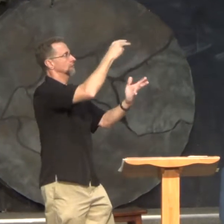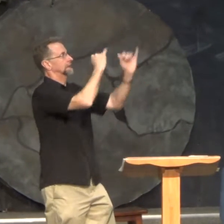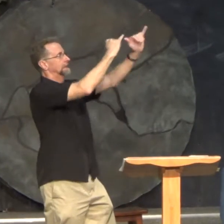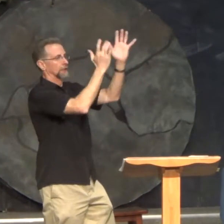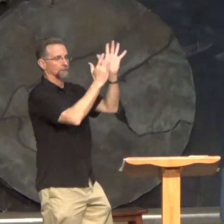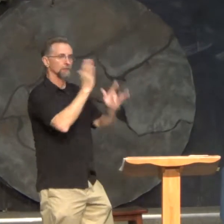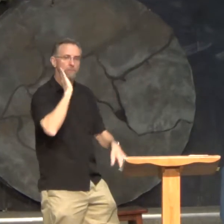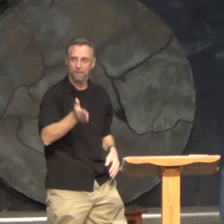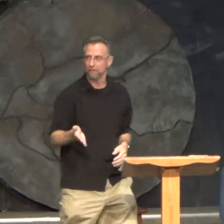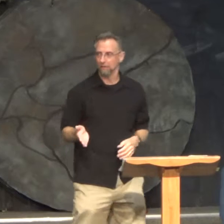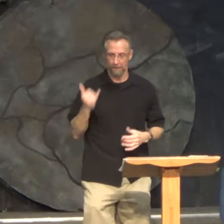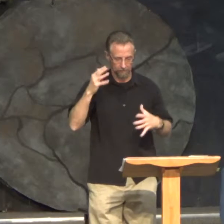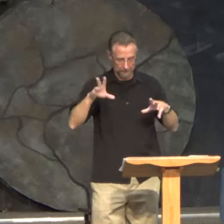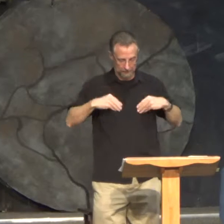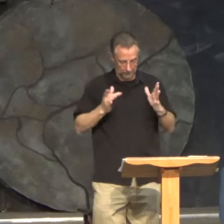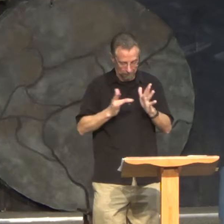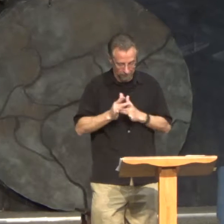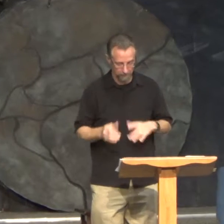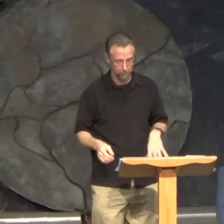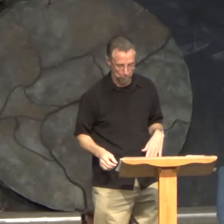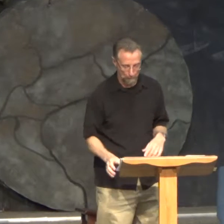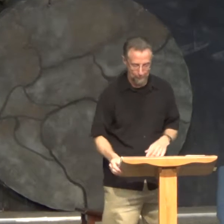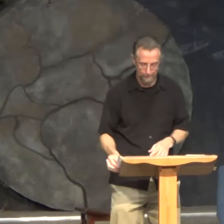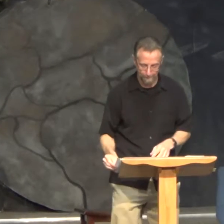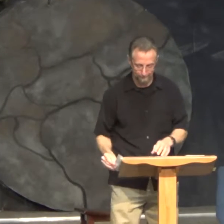He knows that you'll be there when we accept Jesus.